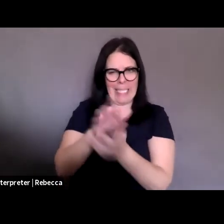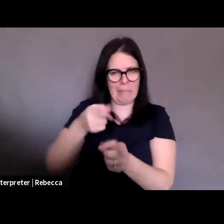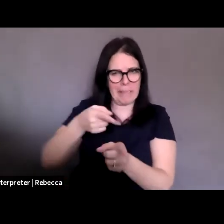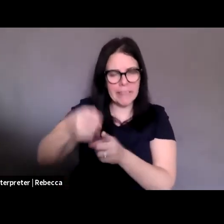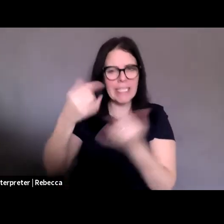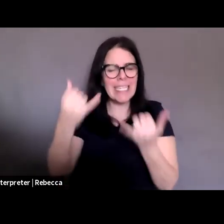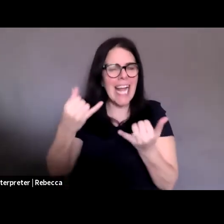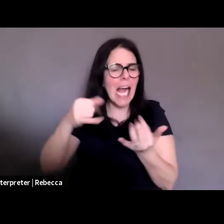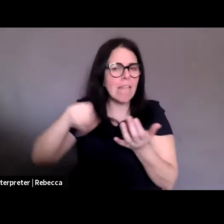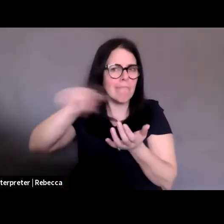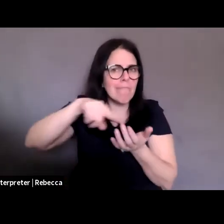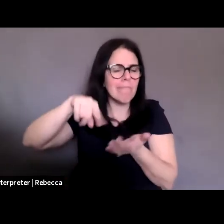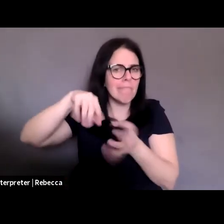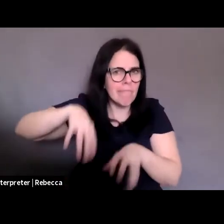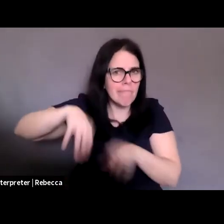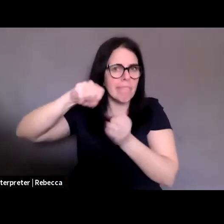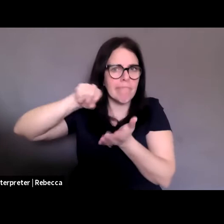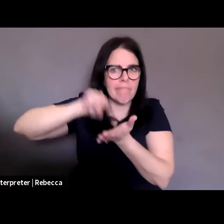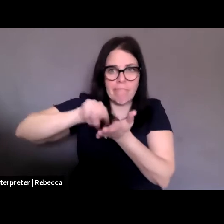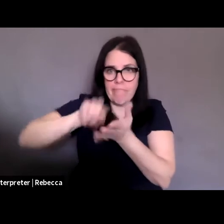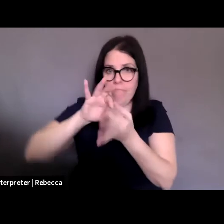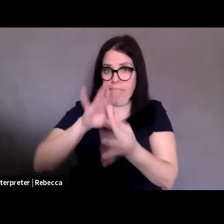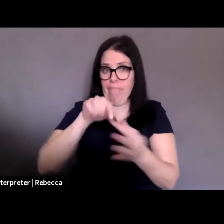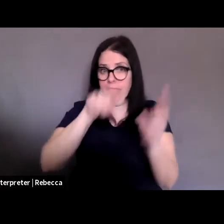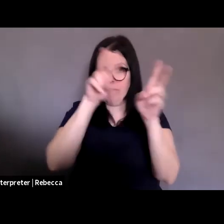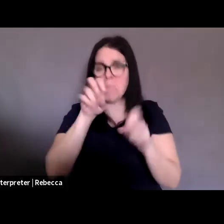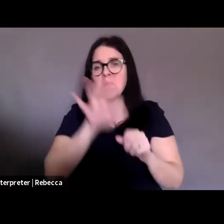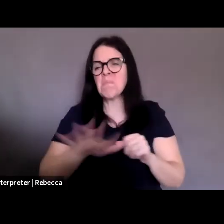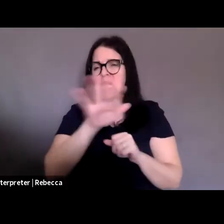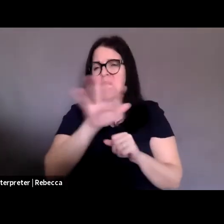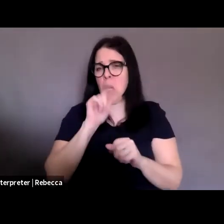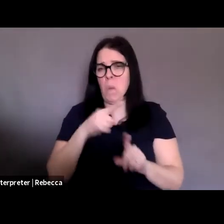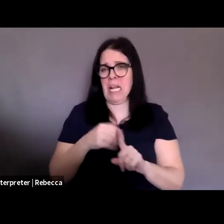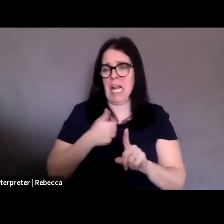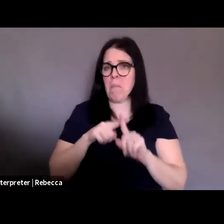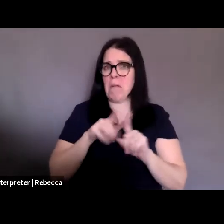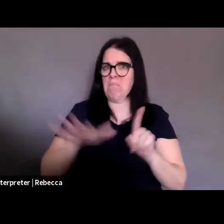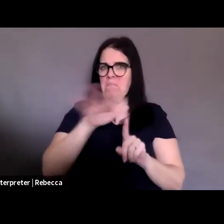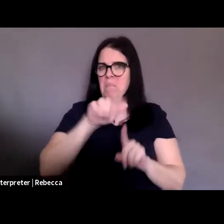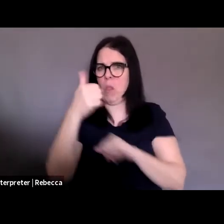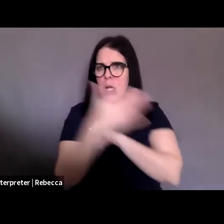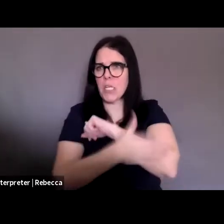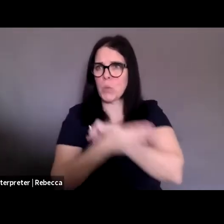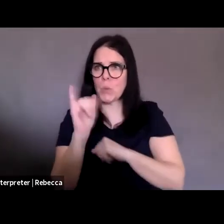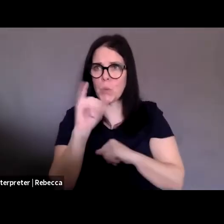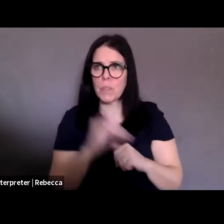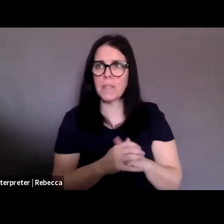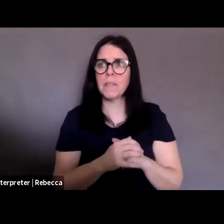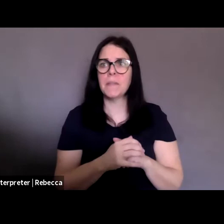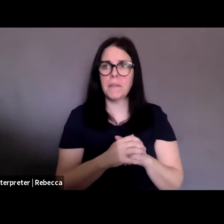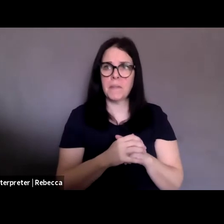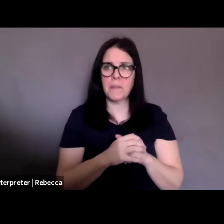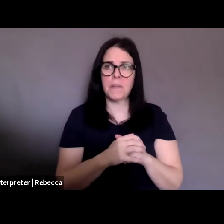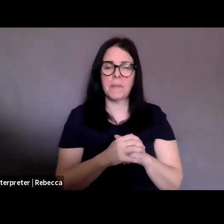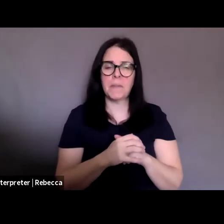research on this issue in various countries now. Their conclusions mirror the